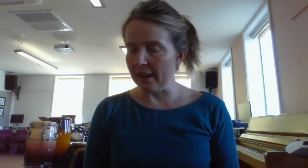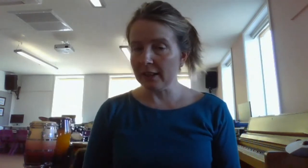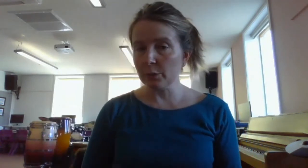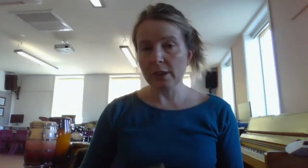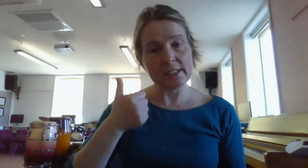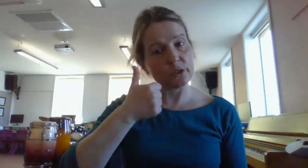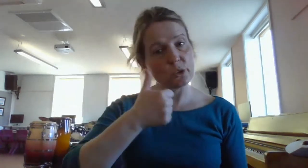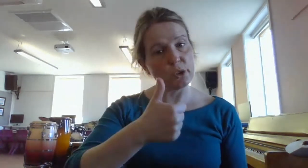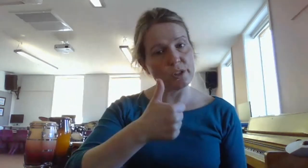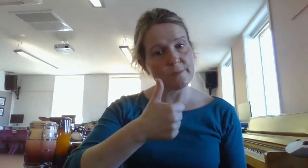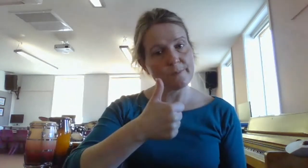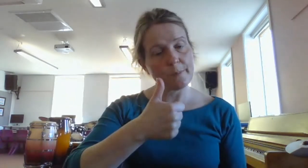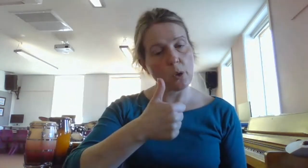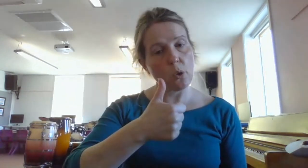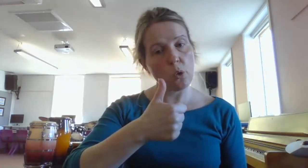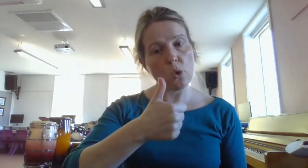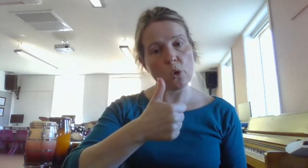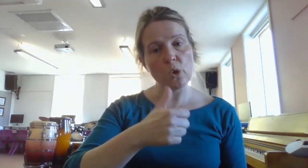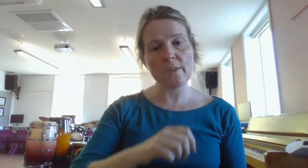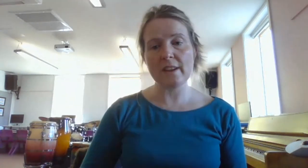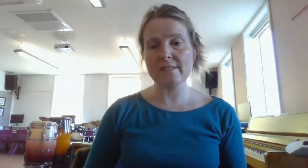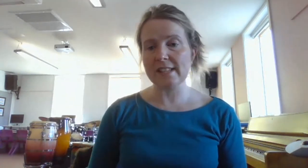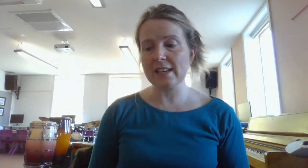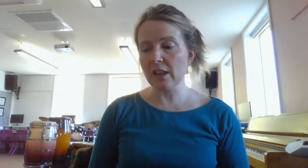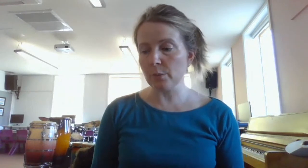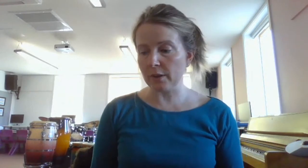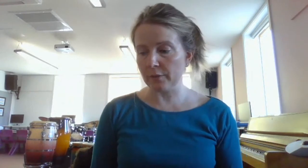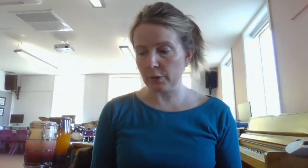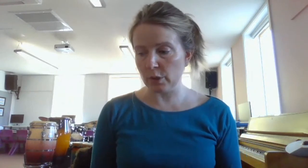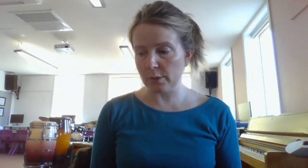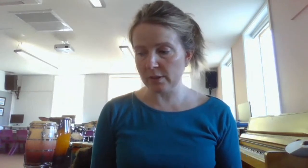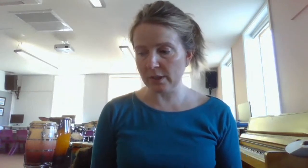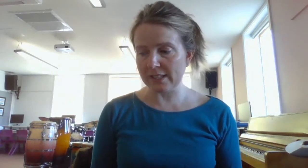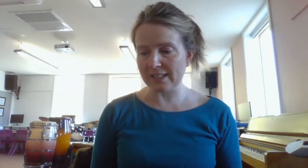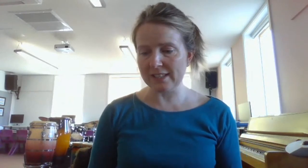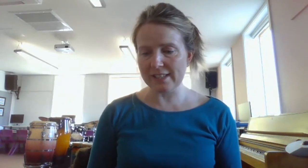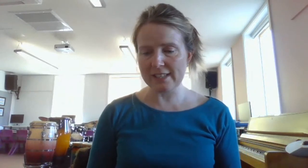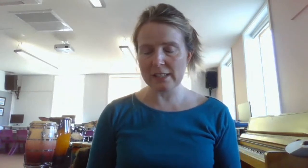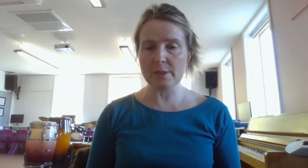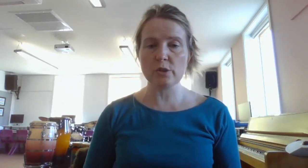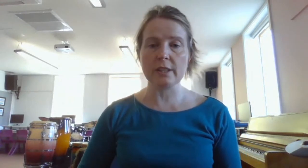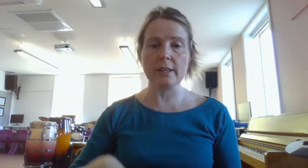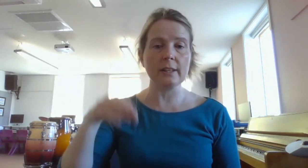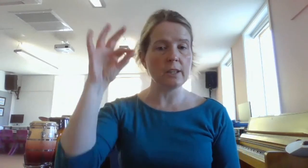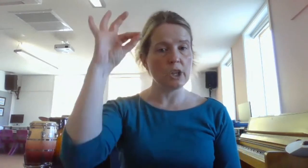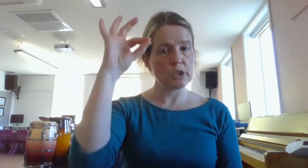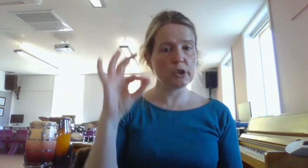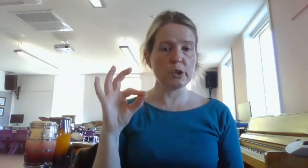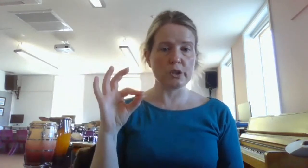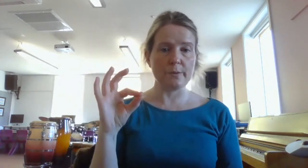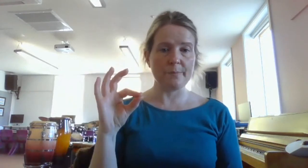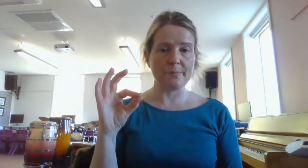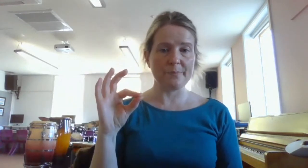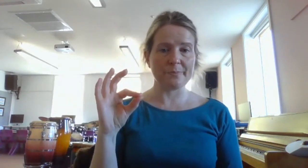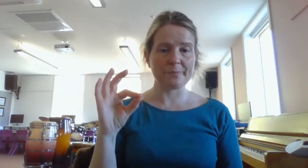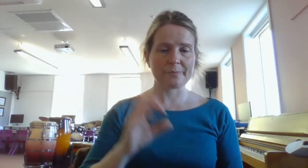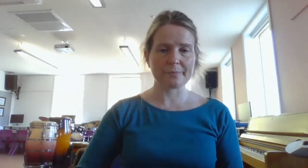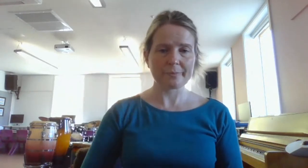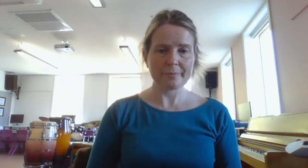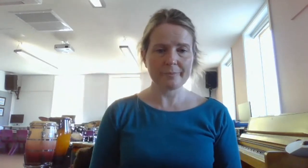Next one is good, or there is another one for good, but this one is a little bit trickier. Good.